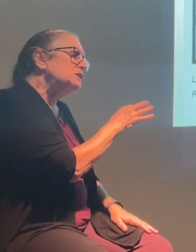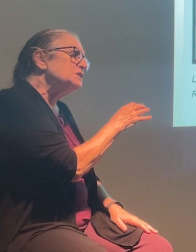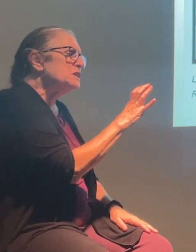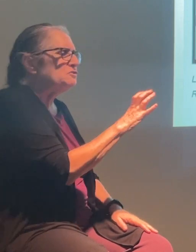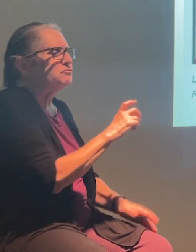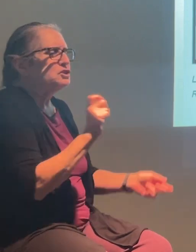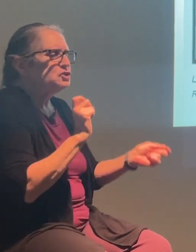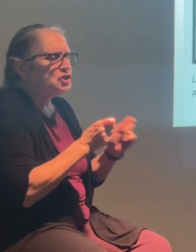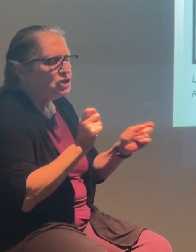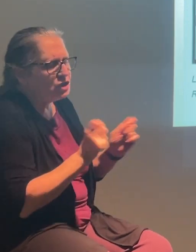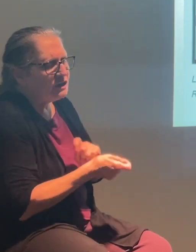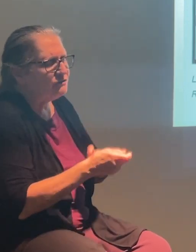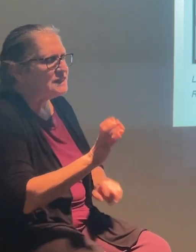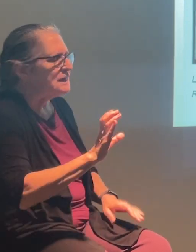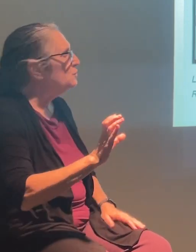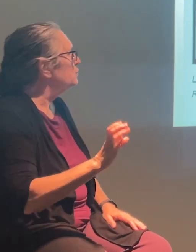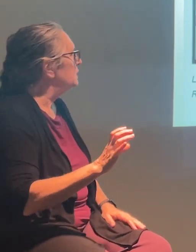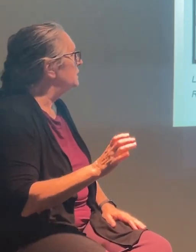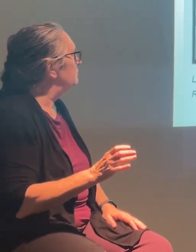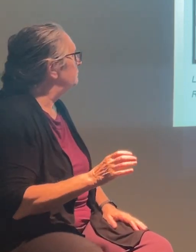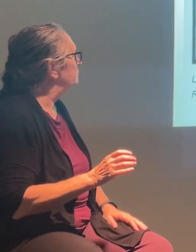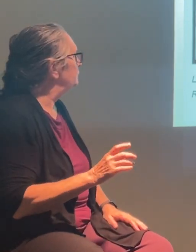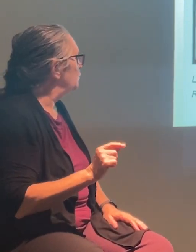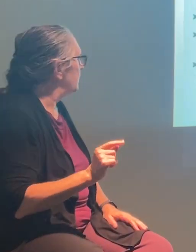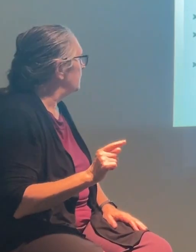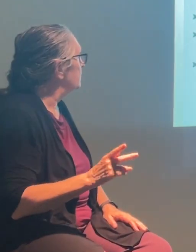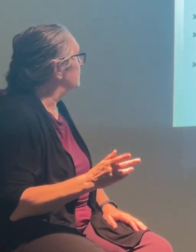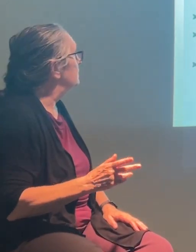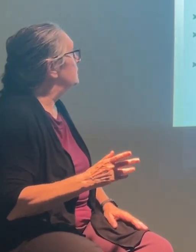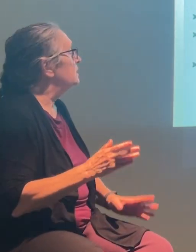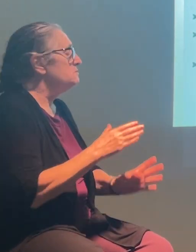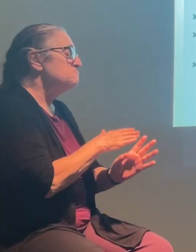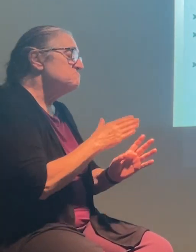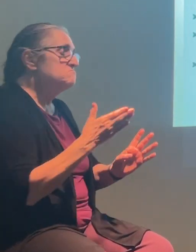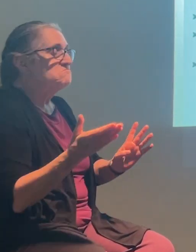and so forth. Play of perspective, and so forth.